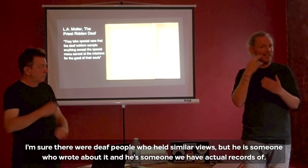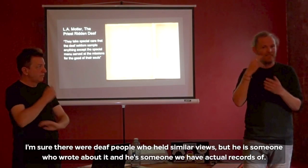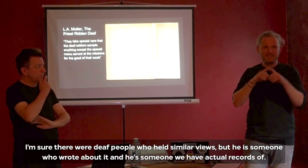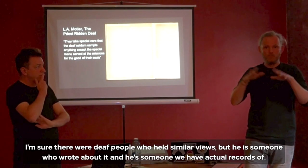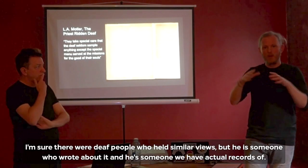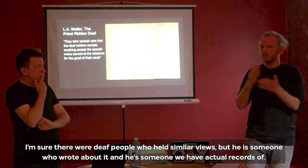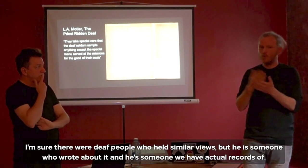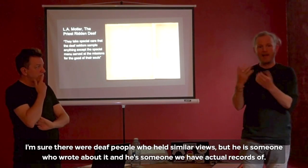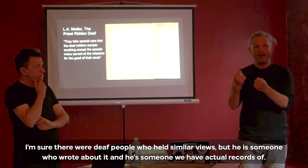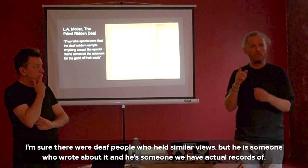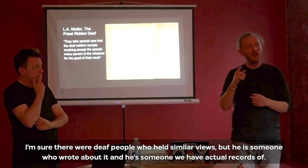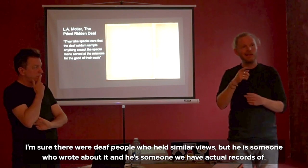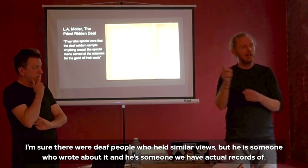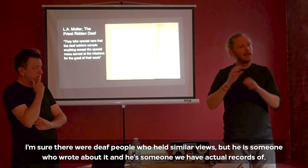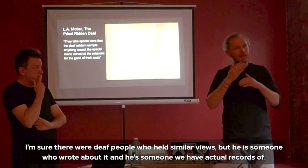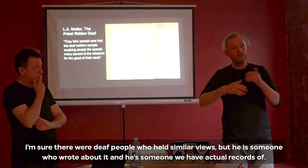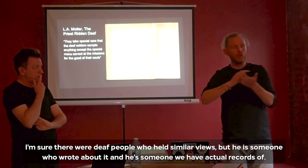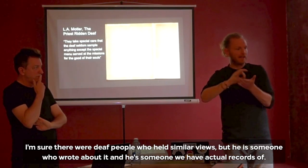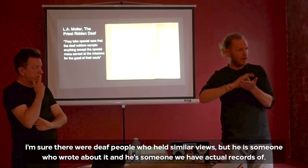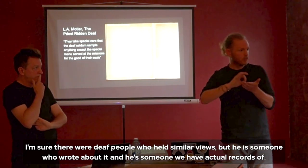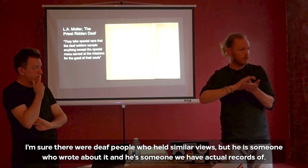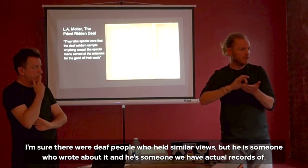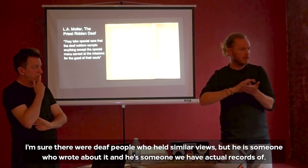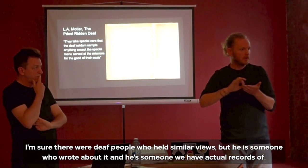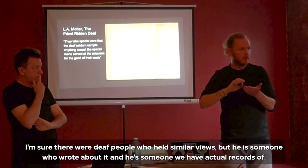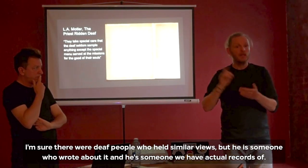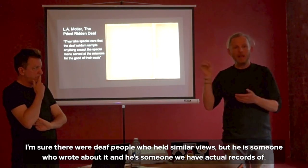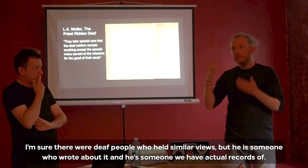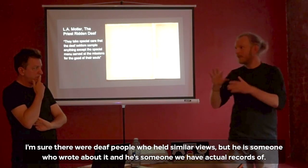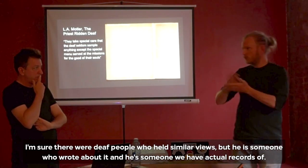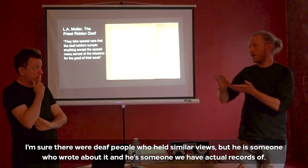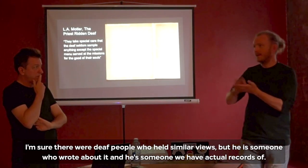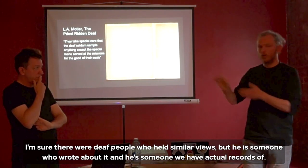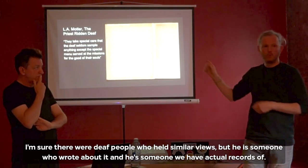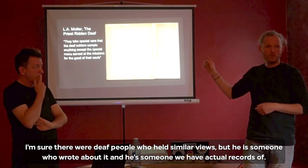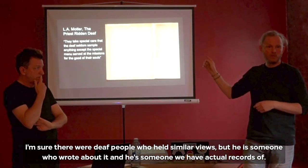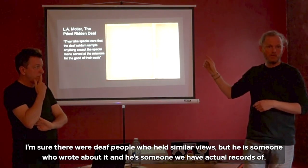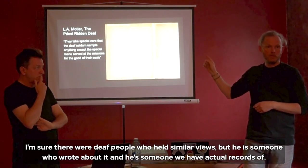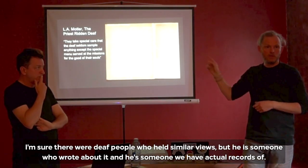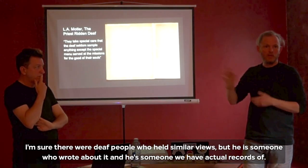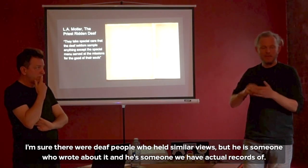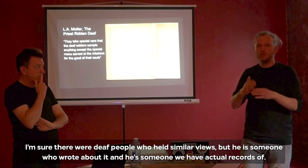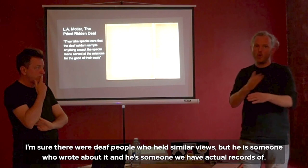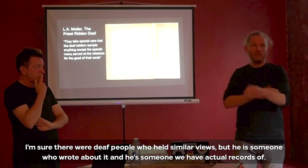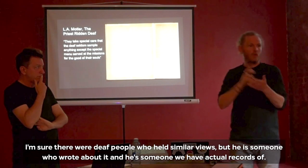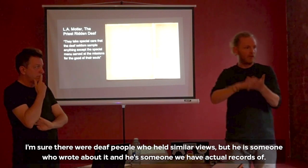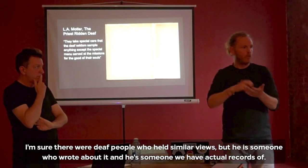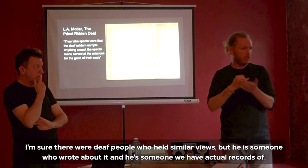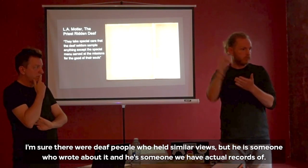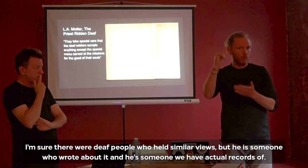So I'm sure there were other deaf people who held similar views, but he is someone who was written about, and